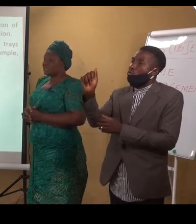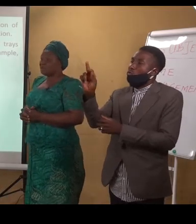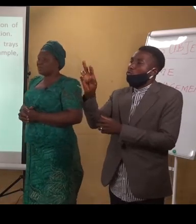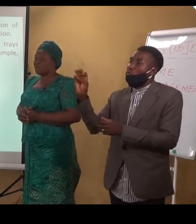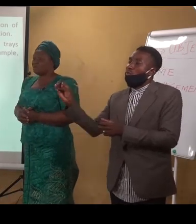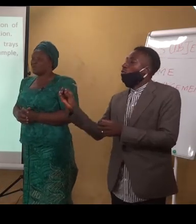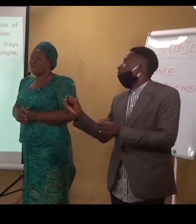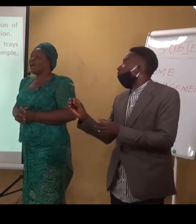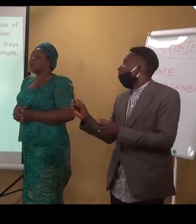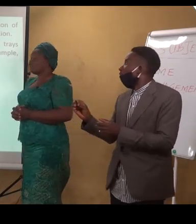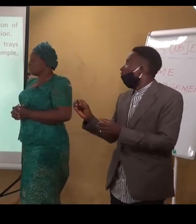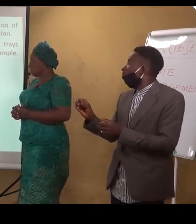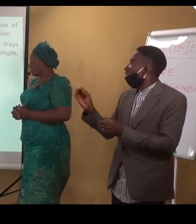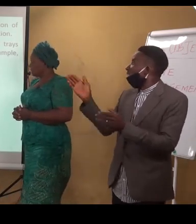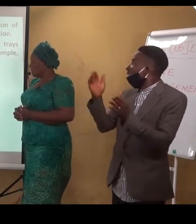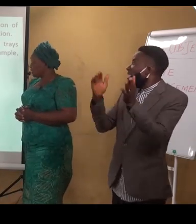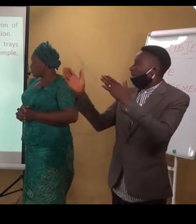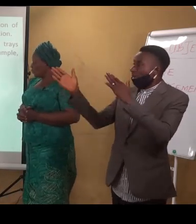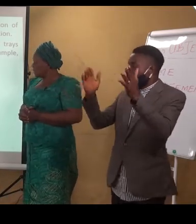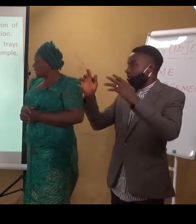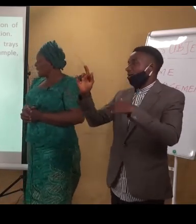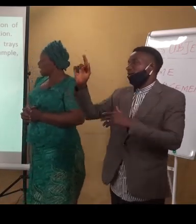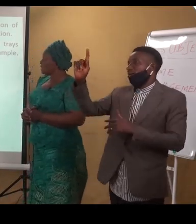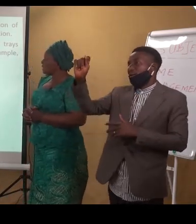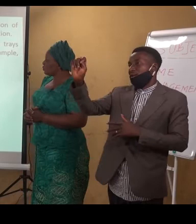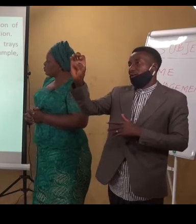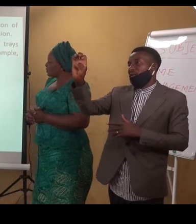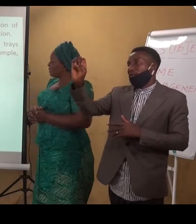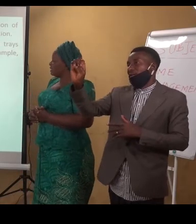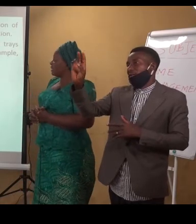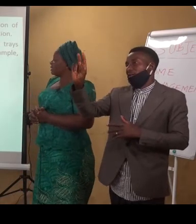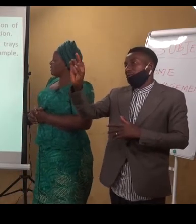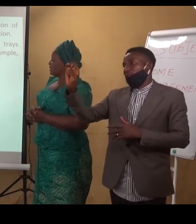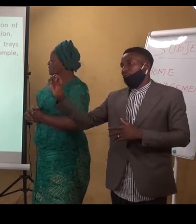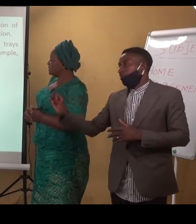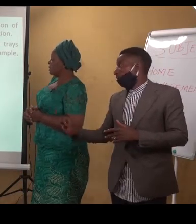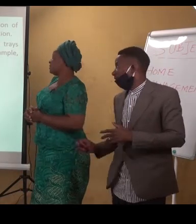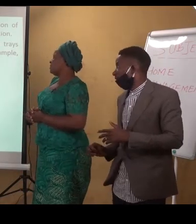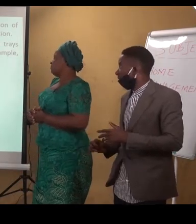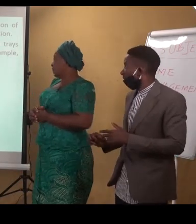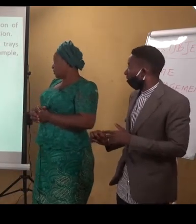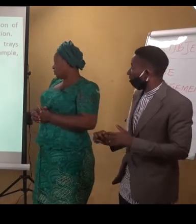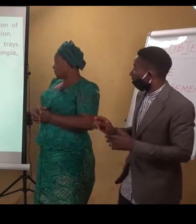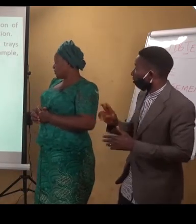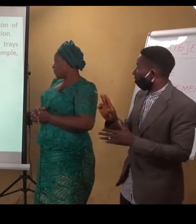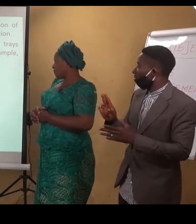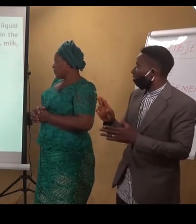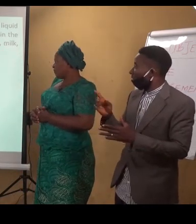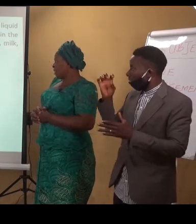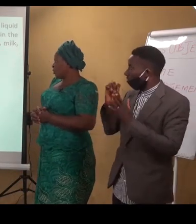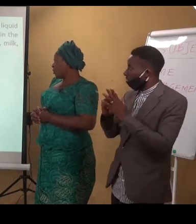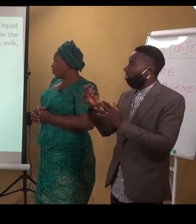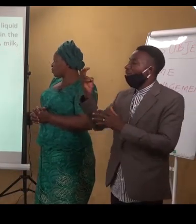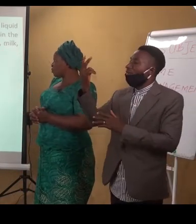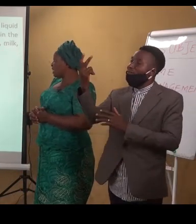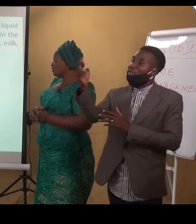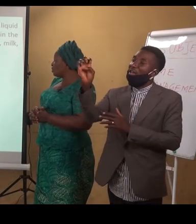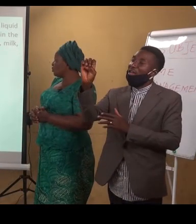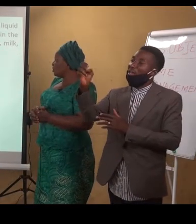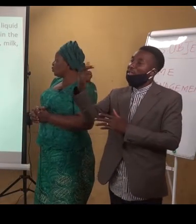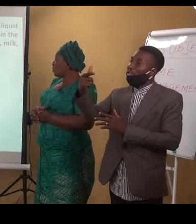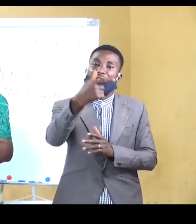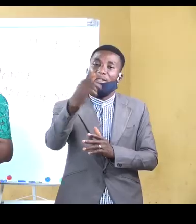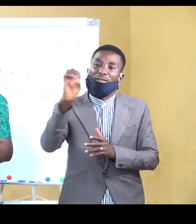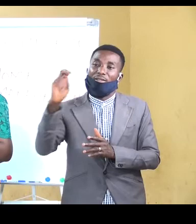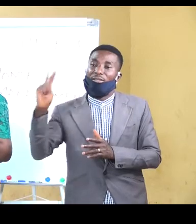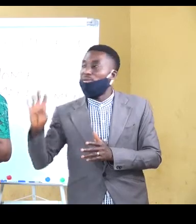what? Vegetables and fruits could be dried using this method. Then we go to the next